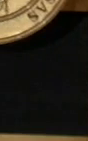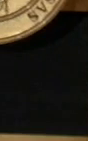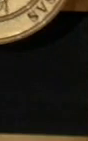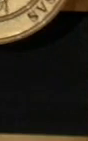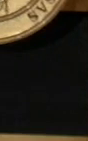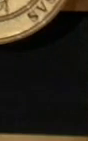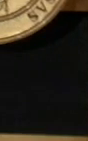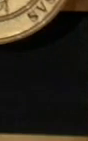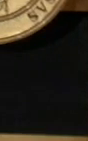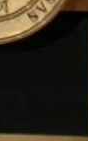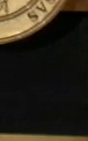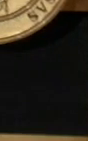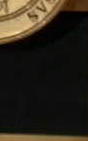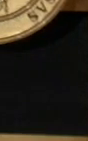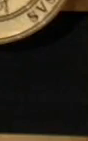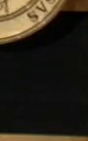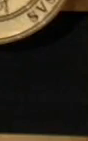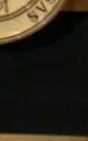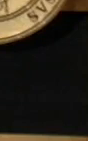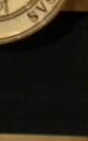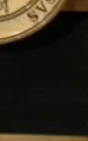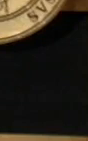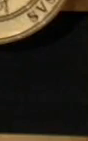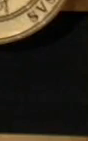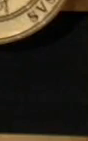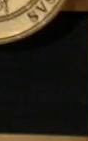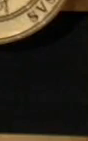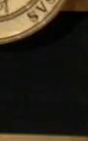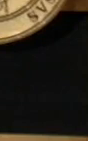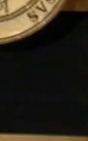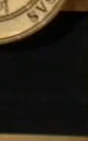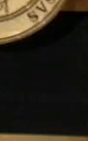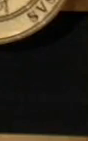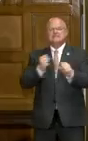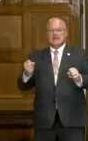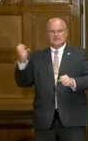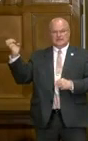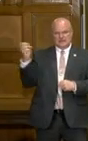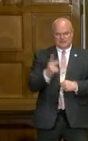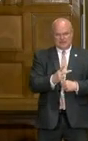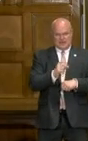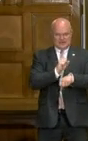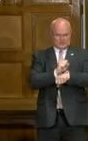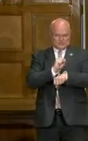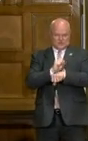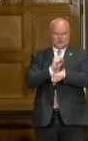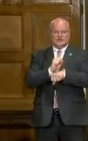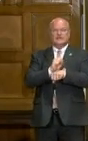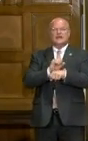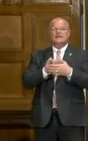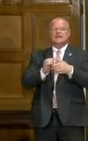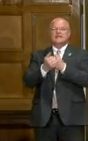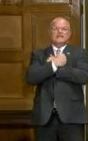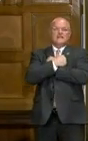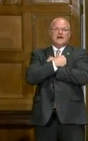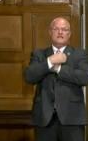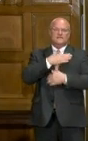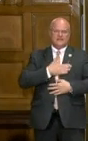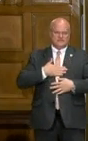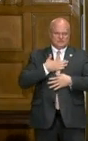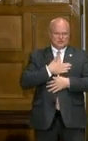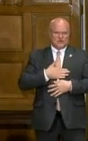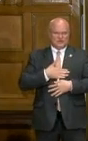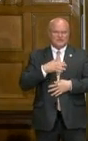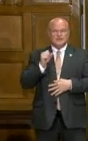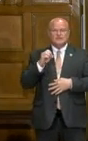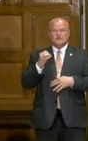treatment. And professionals also want to safely return to the business that they love and enjoy.